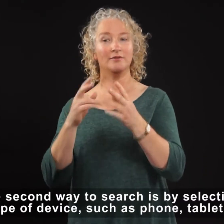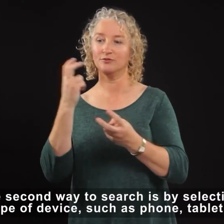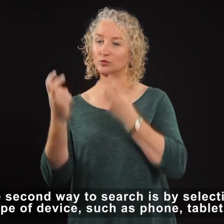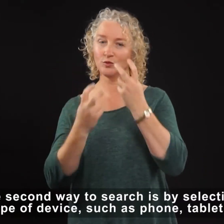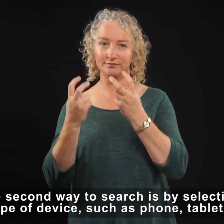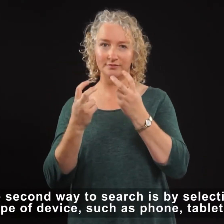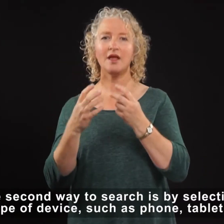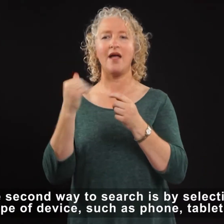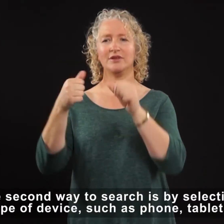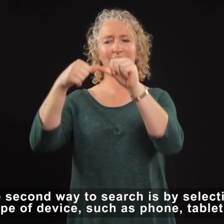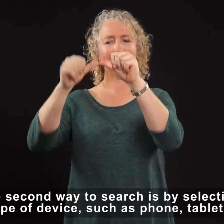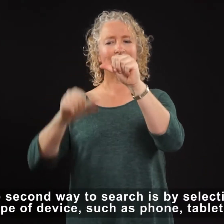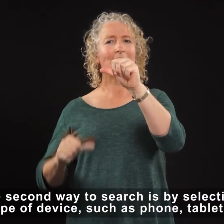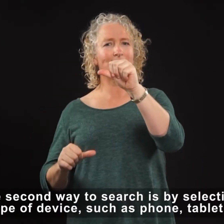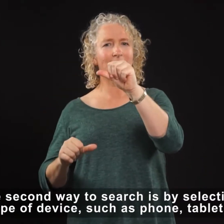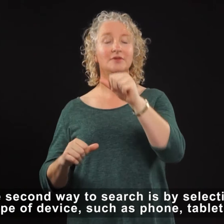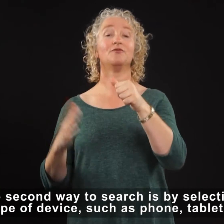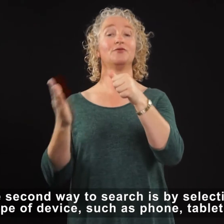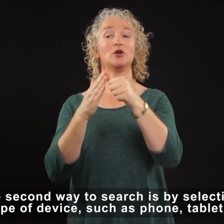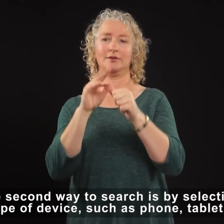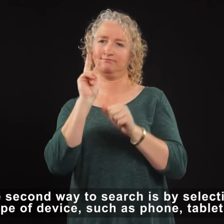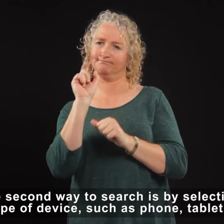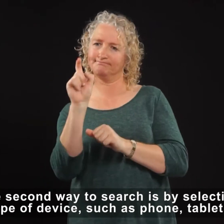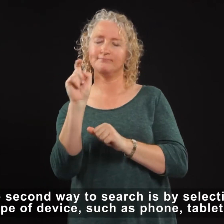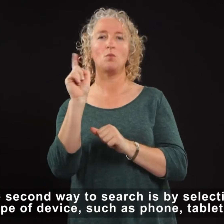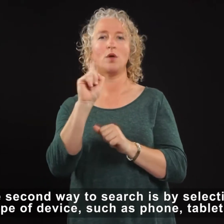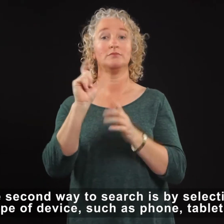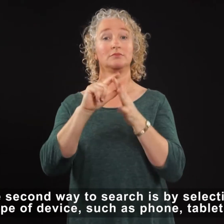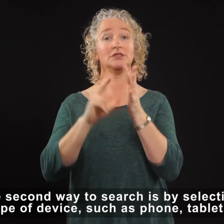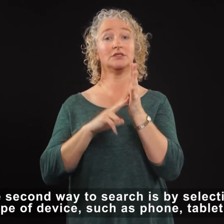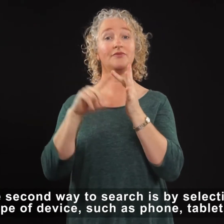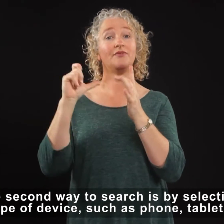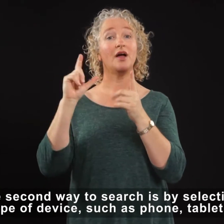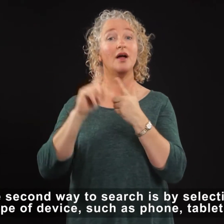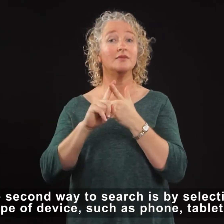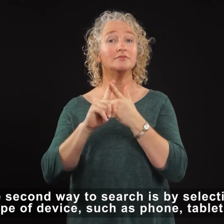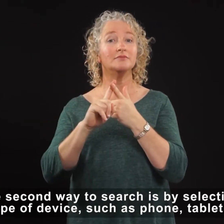The second way to search is by selecting the type of device, such as phone or tablet.